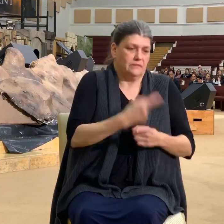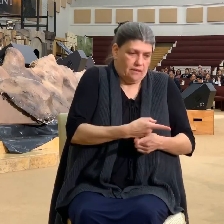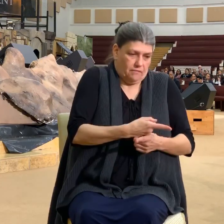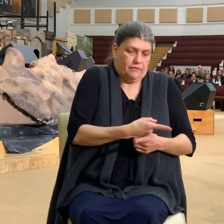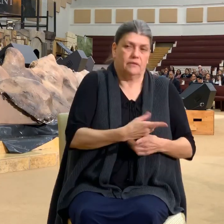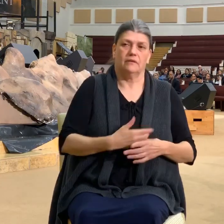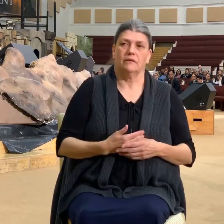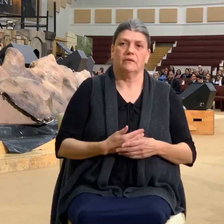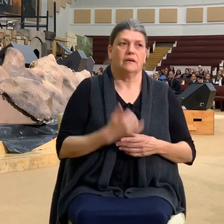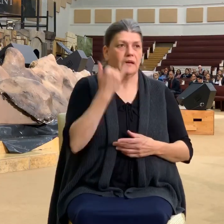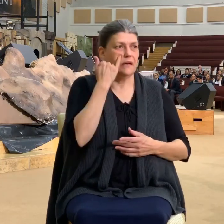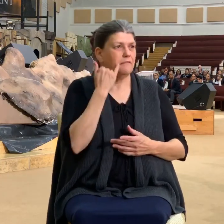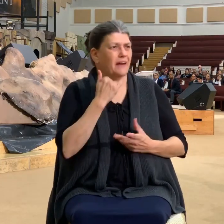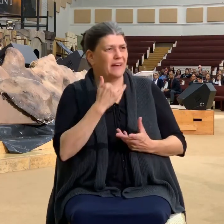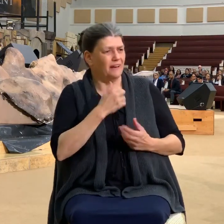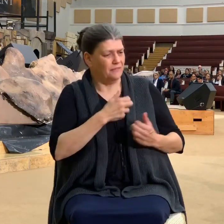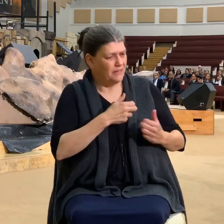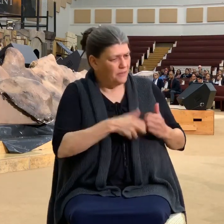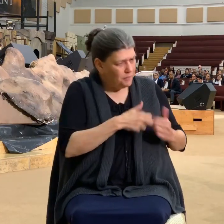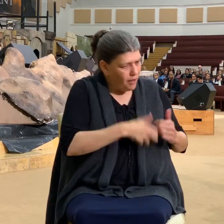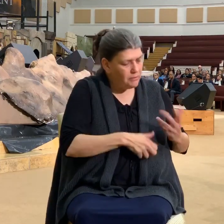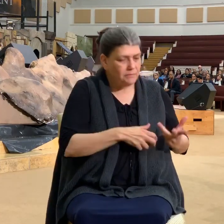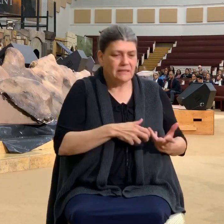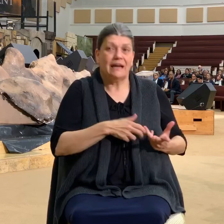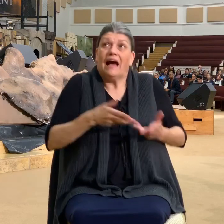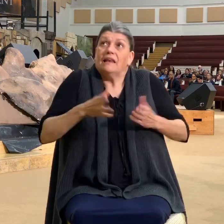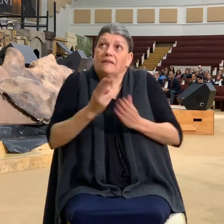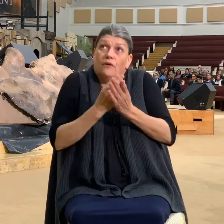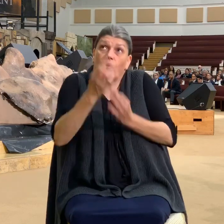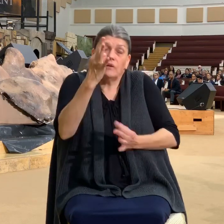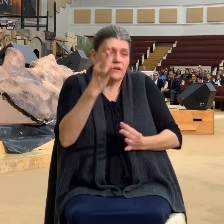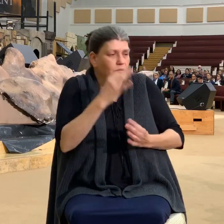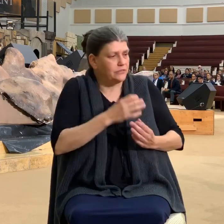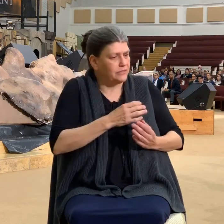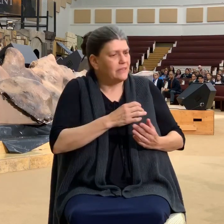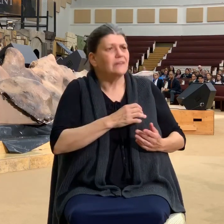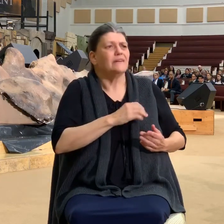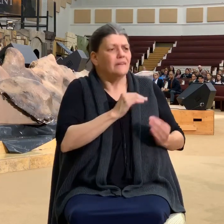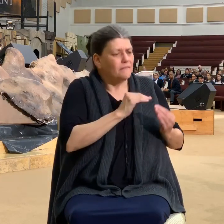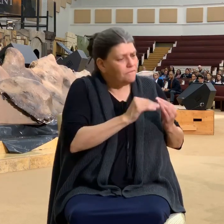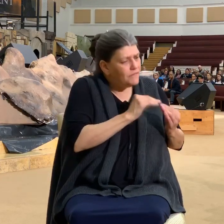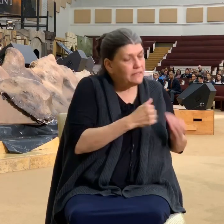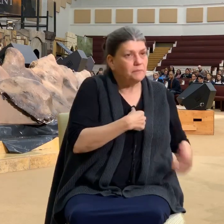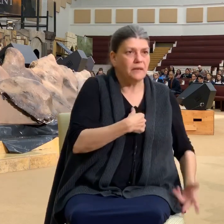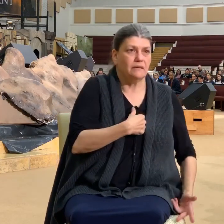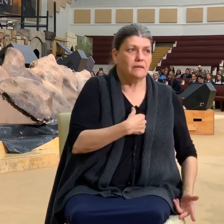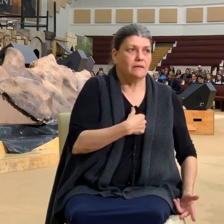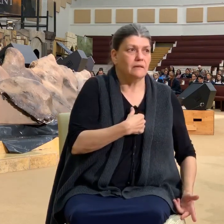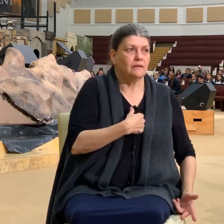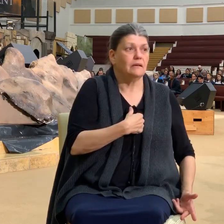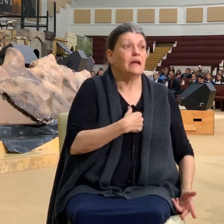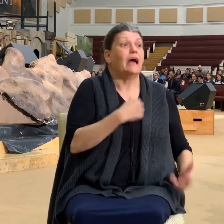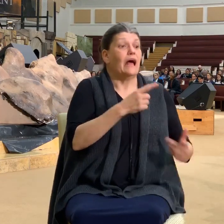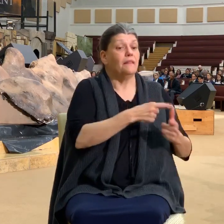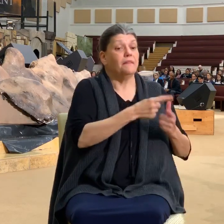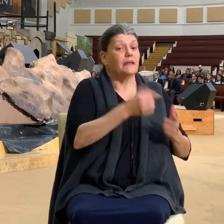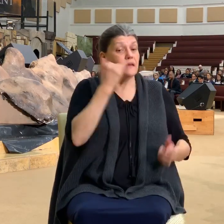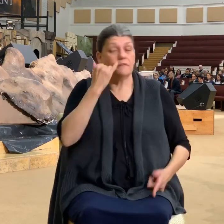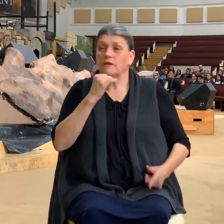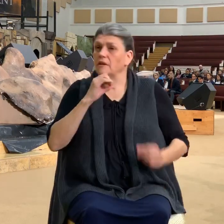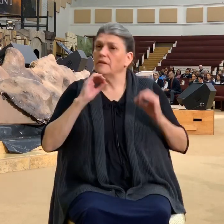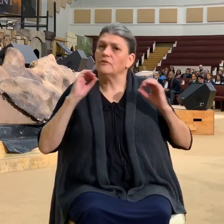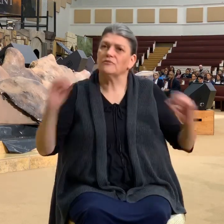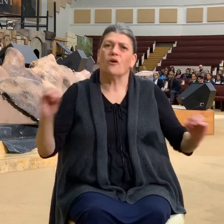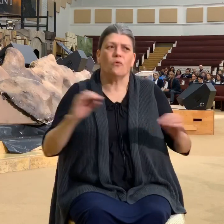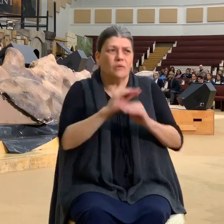cluttered, I work on me. I let the Holy Ghost work on me. Then, if I still don't have clear direction, or